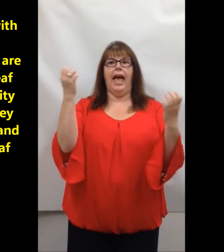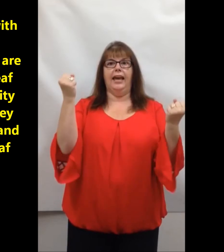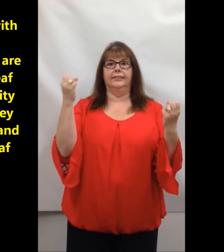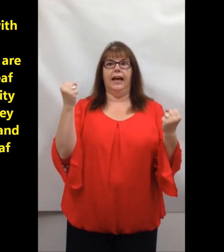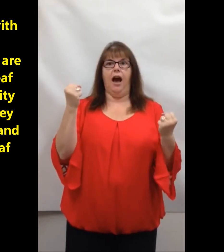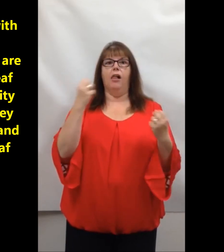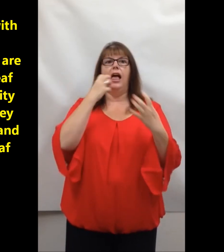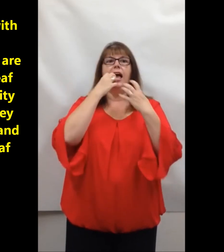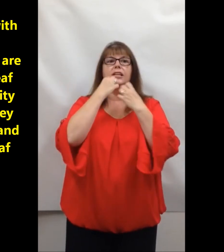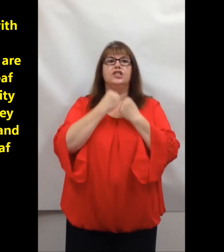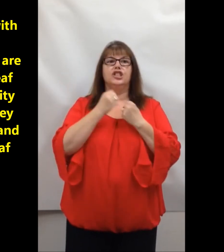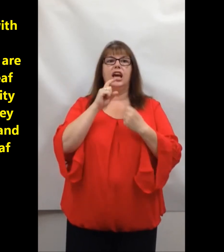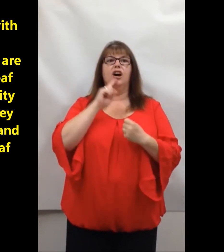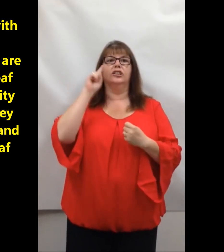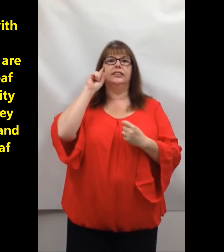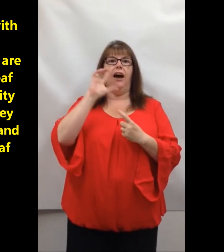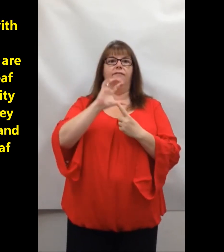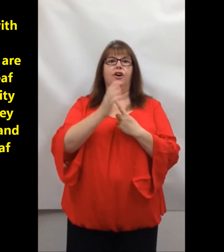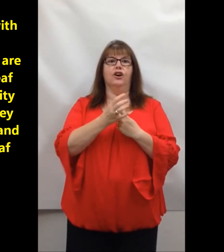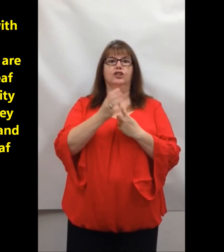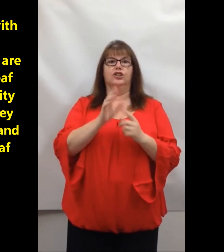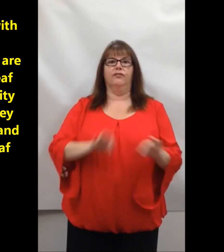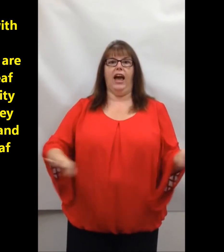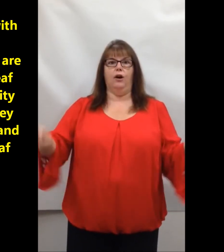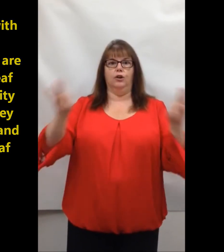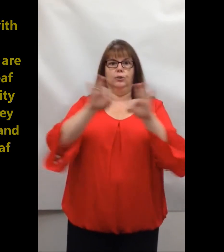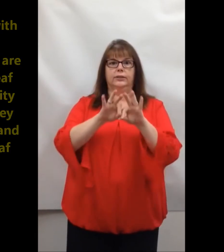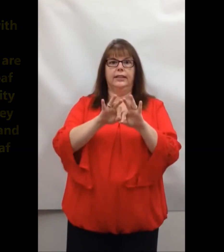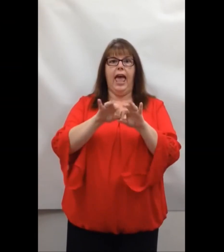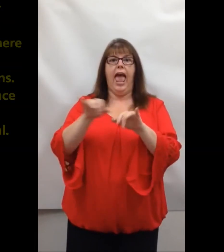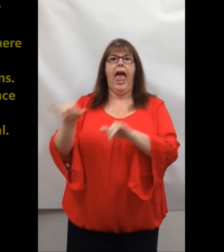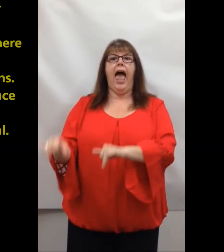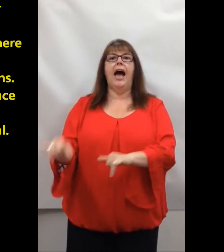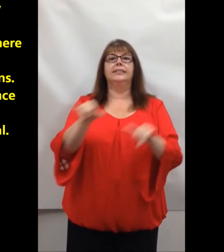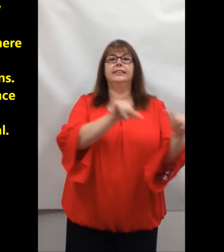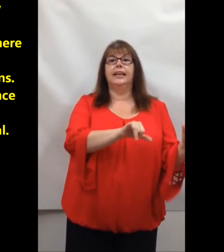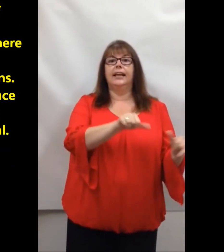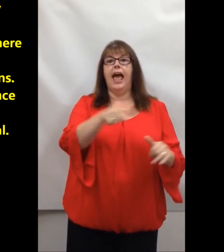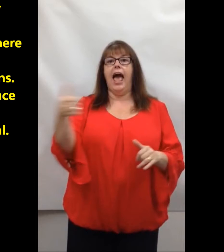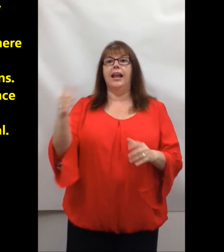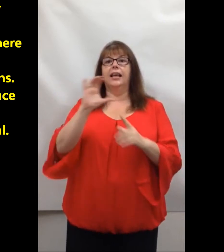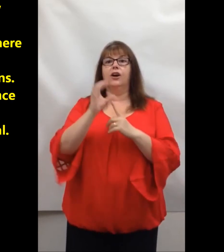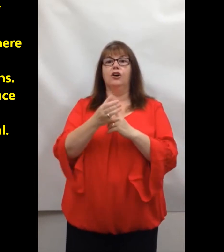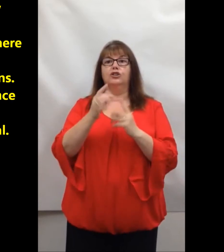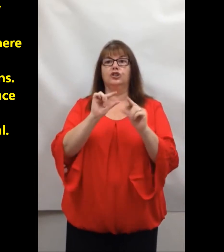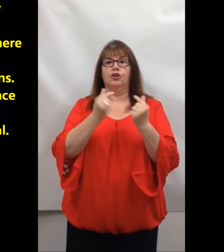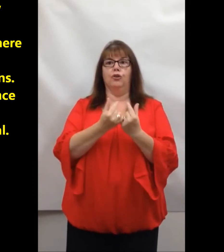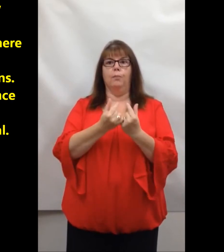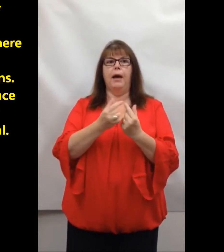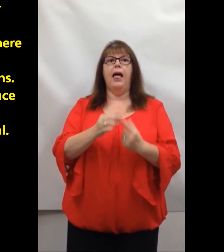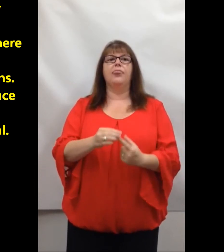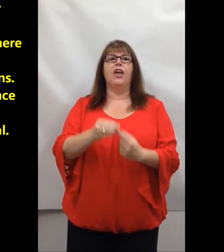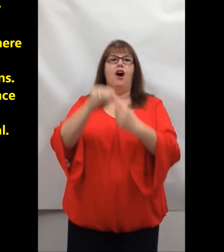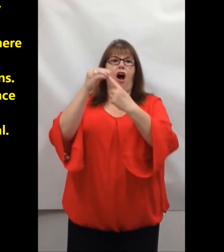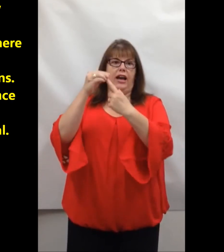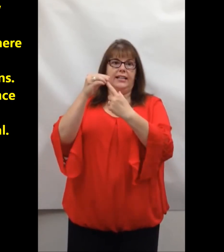ASS and share deaf cultural values. As in any cultural group, there are